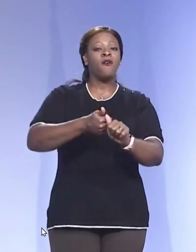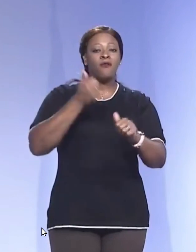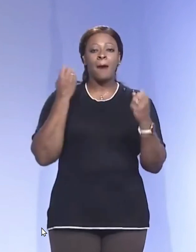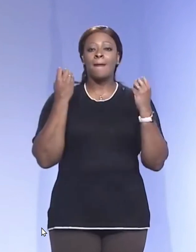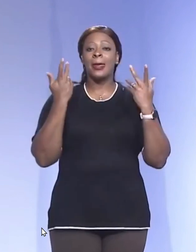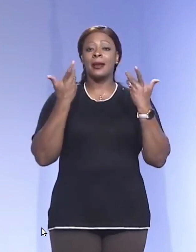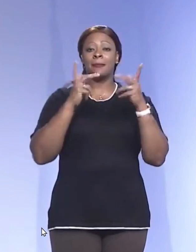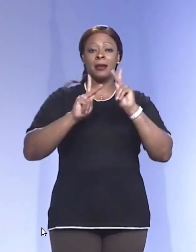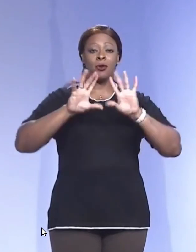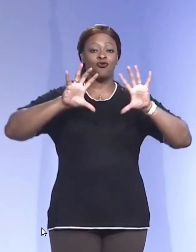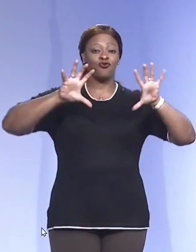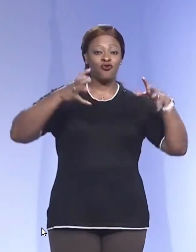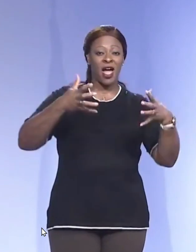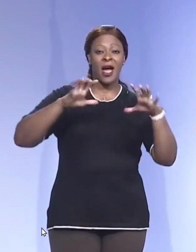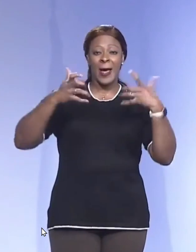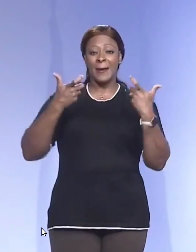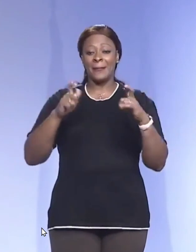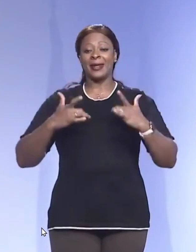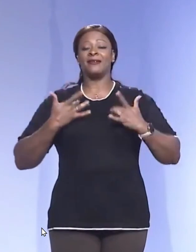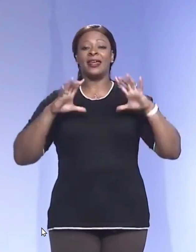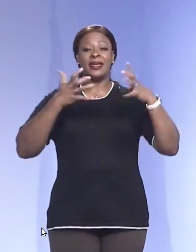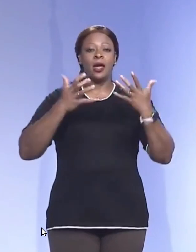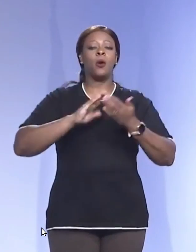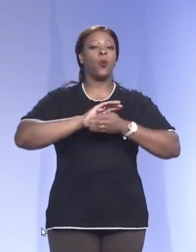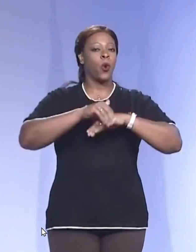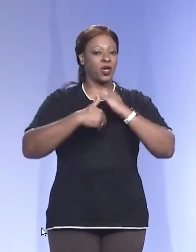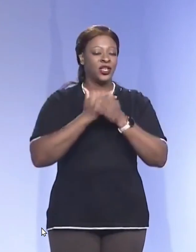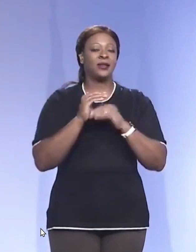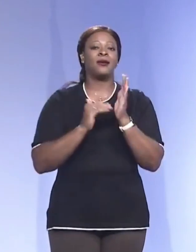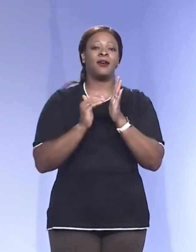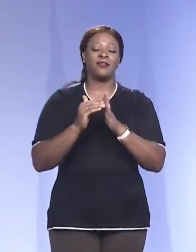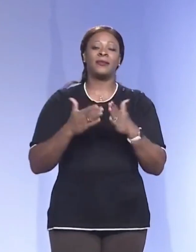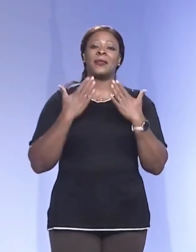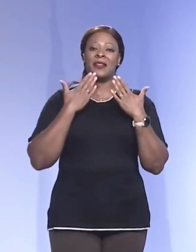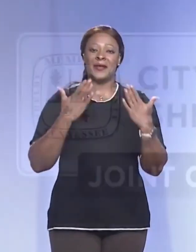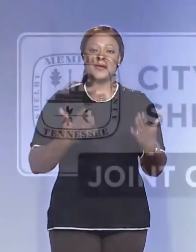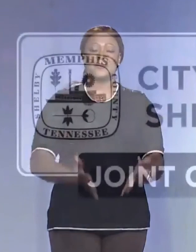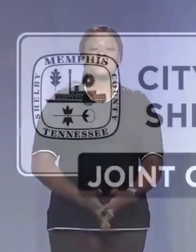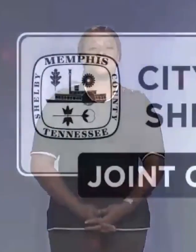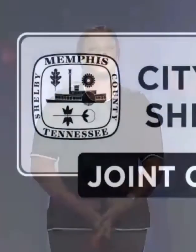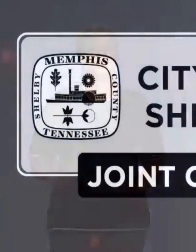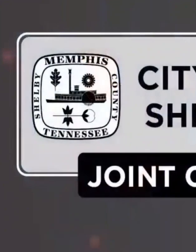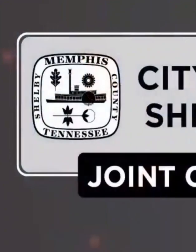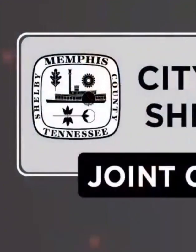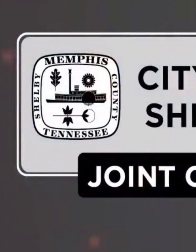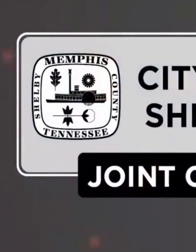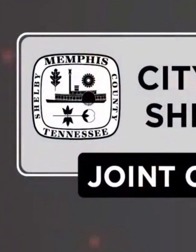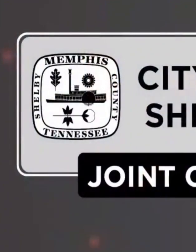crowds and gathering, washing of the hands. Thanks, everyone.